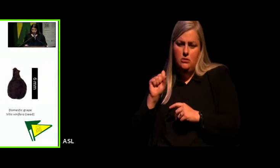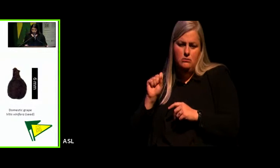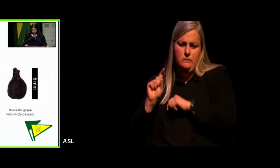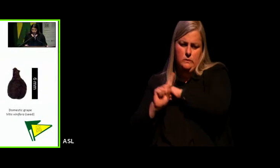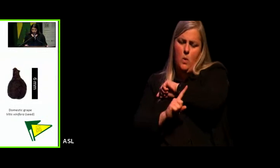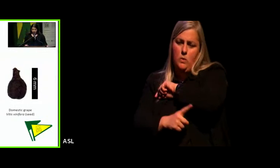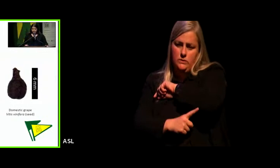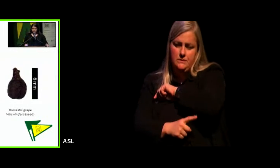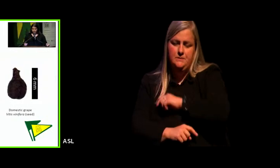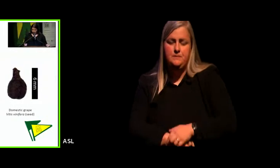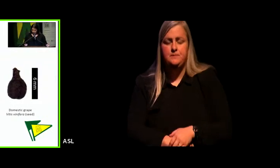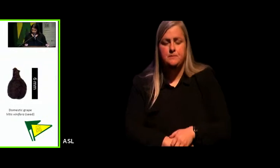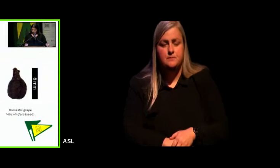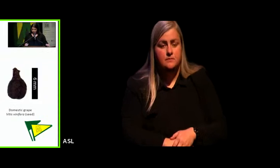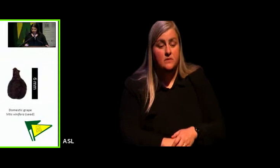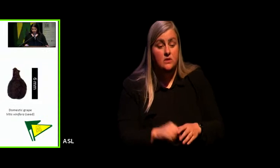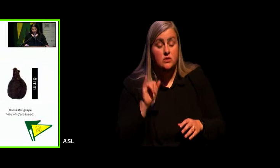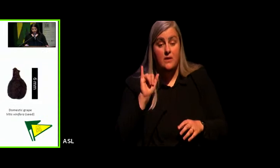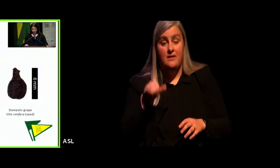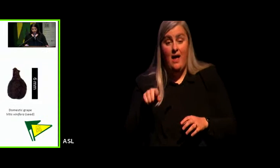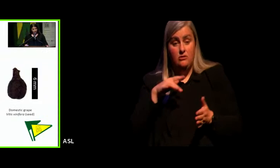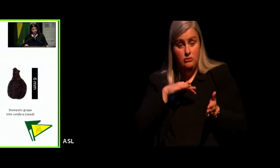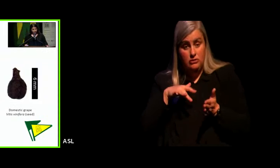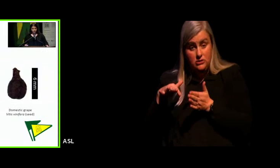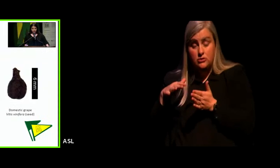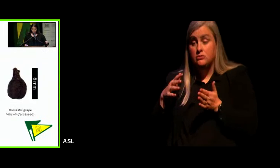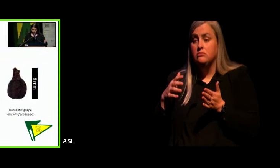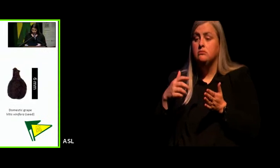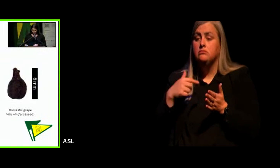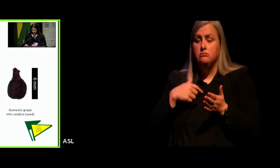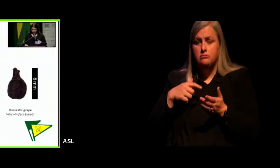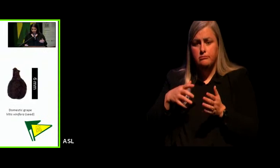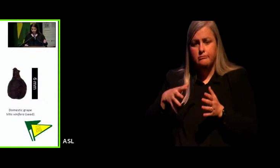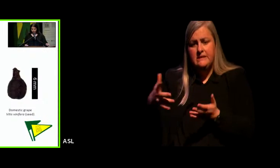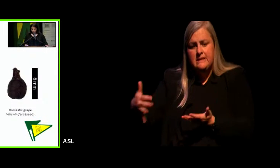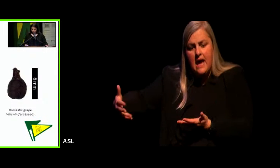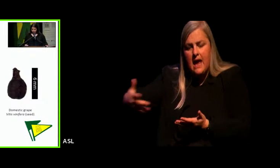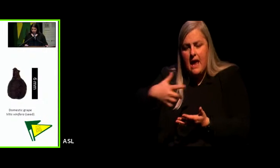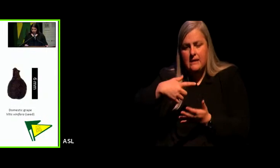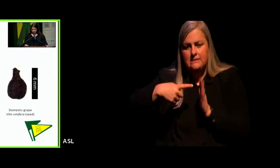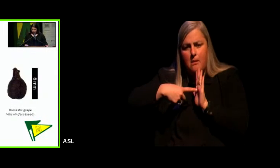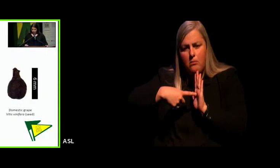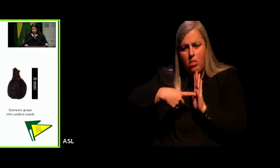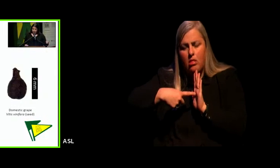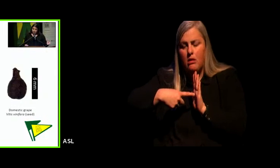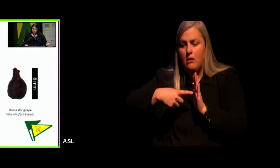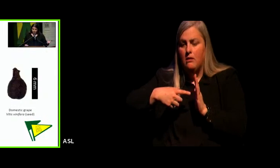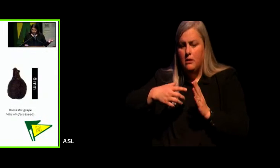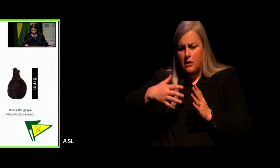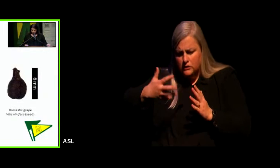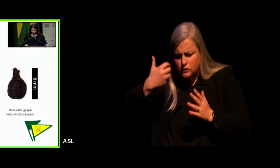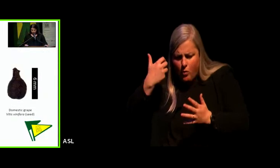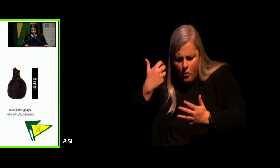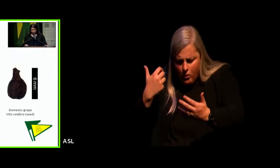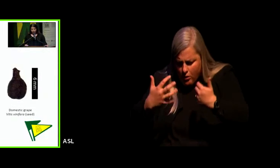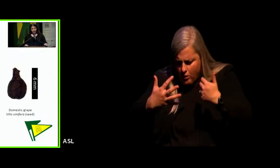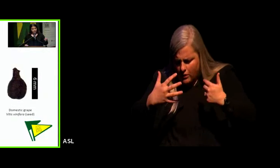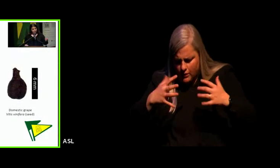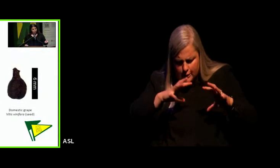involve taking sediment samples at archaeological sites, sorting through them to find insect and seed